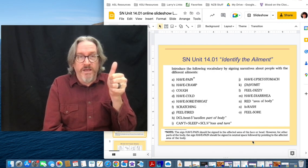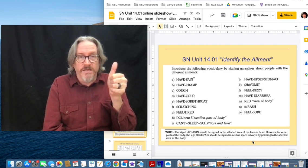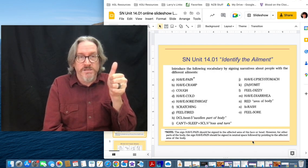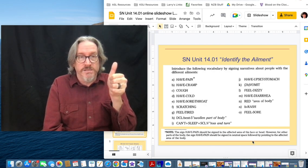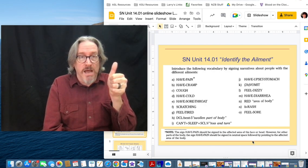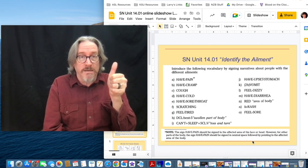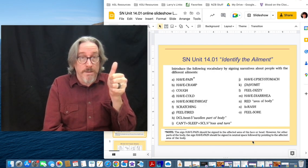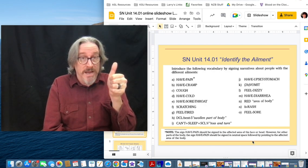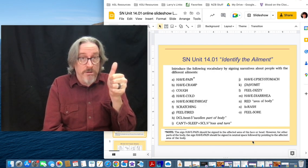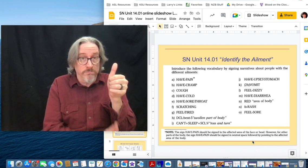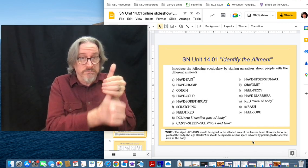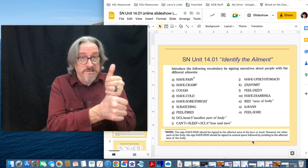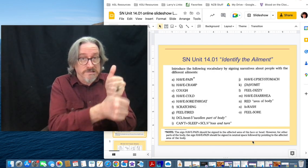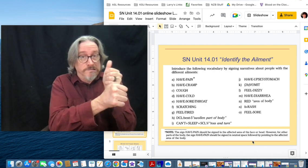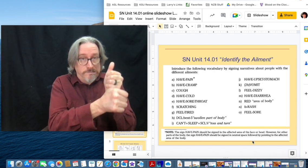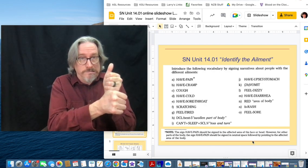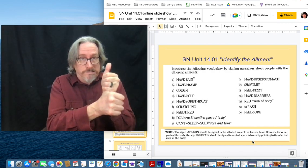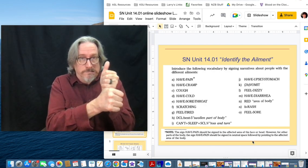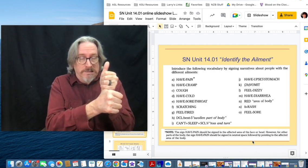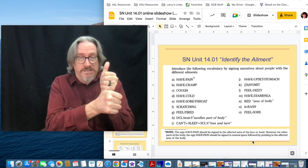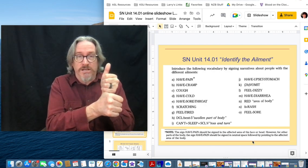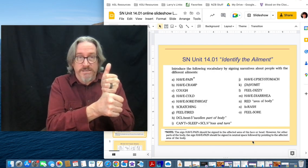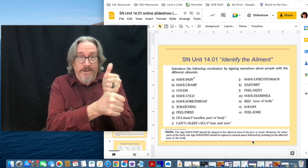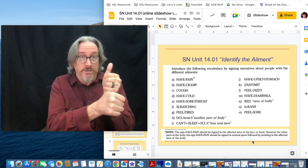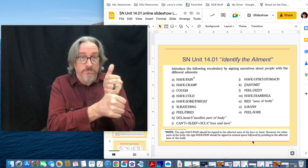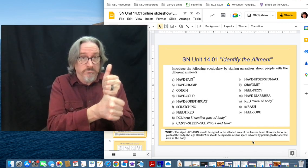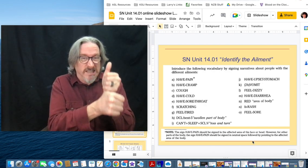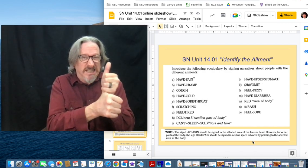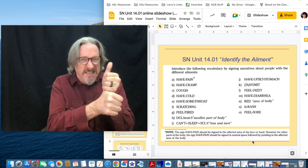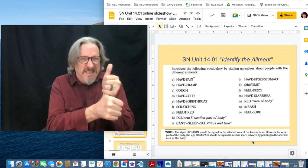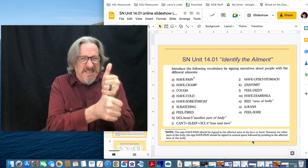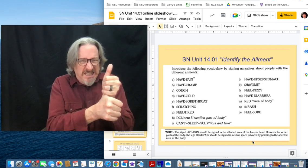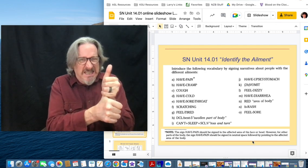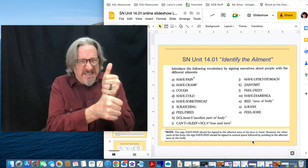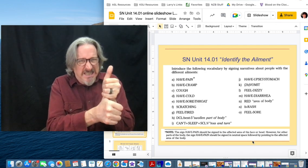If it's not coming out, it's constipation.